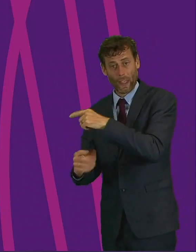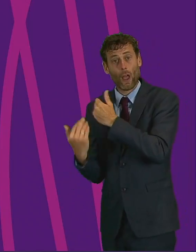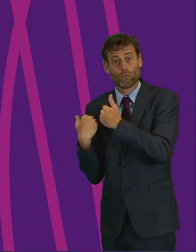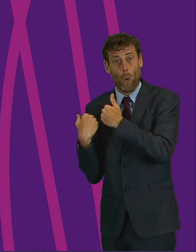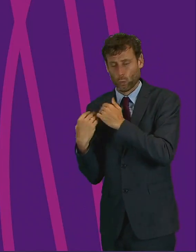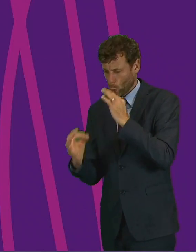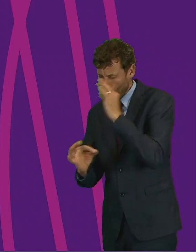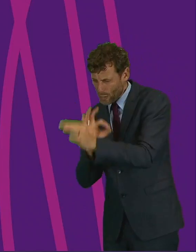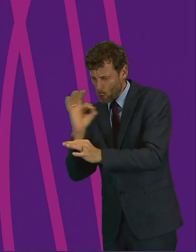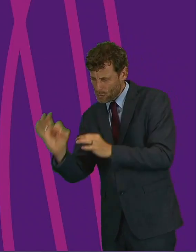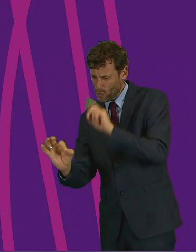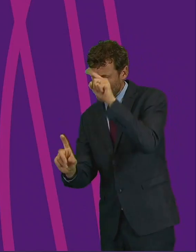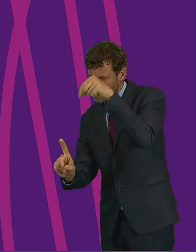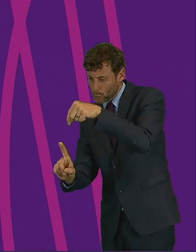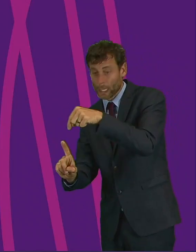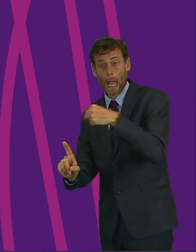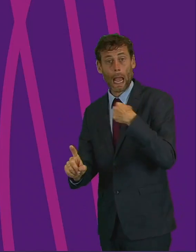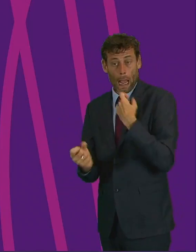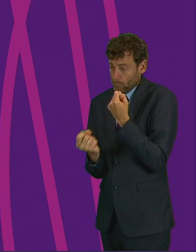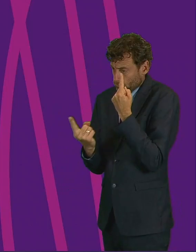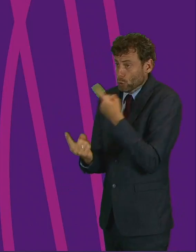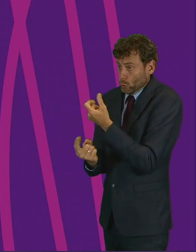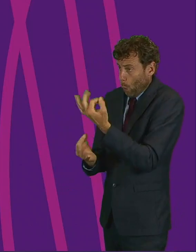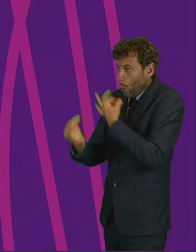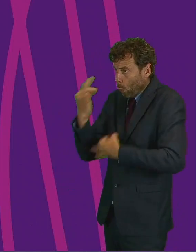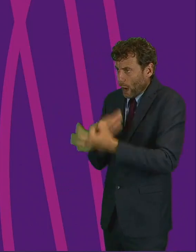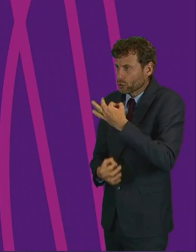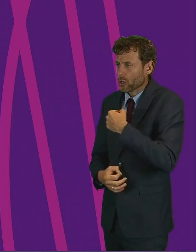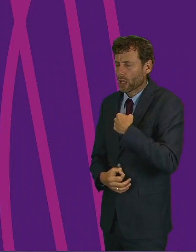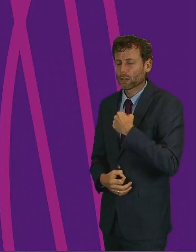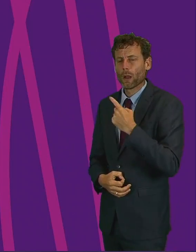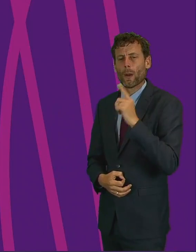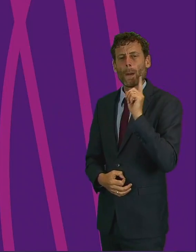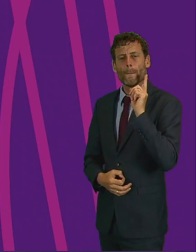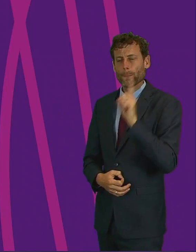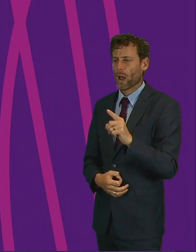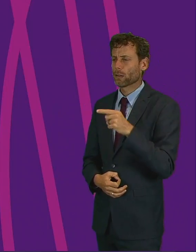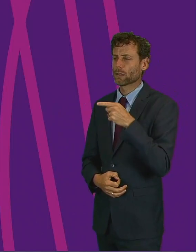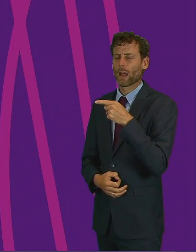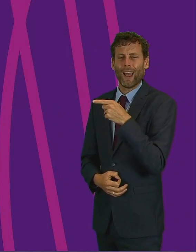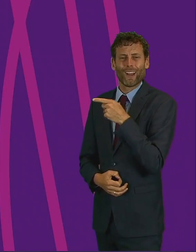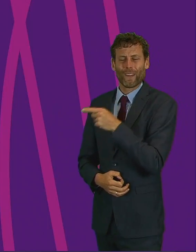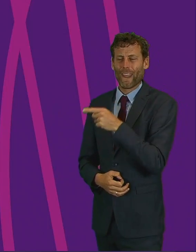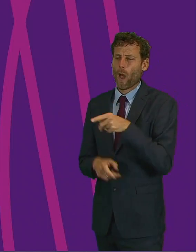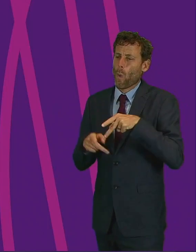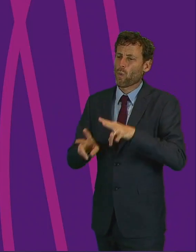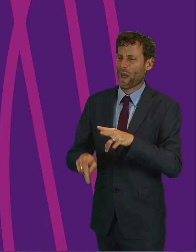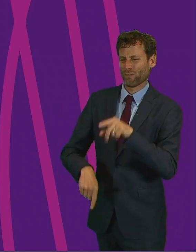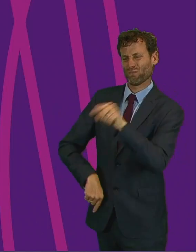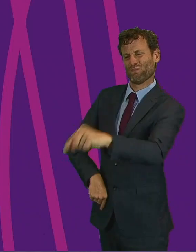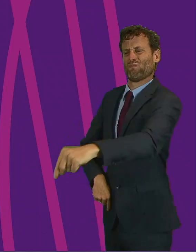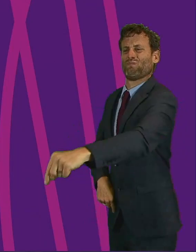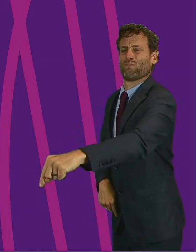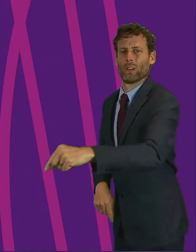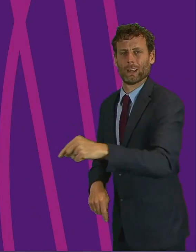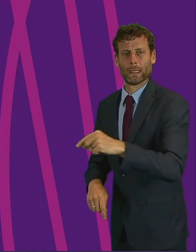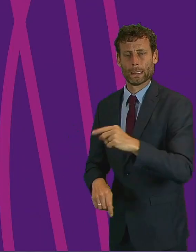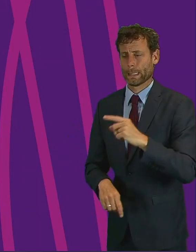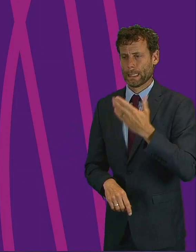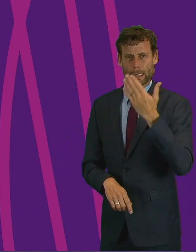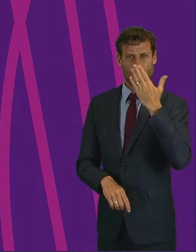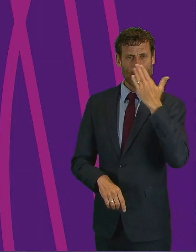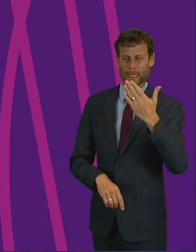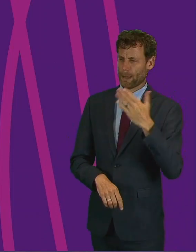I absolutely unequivocally accept that, but moving away from that and from a constructive approach into what appears to be attempts to